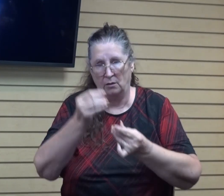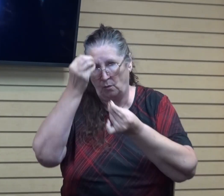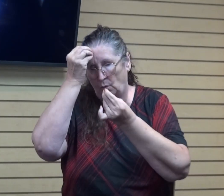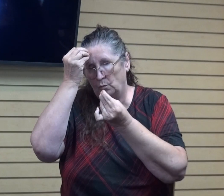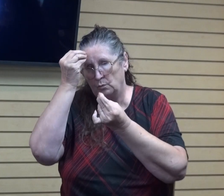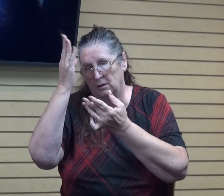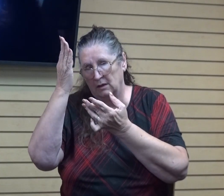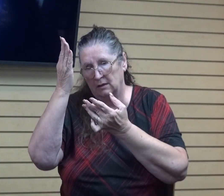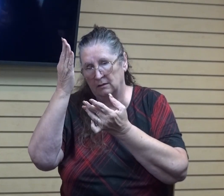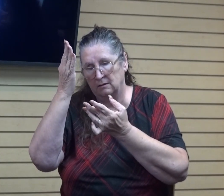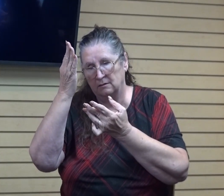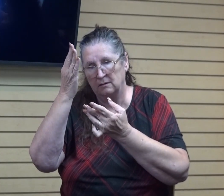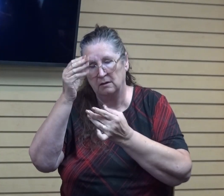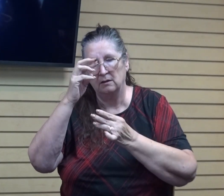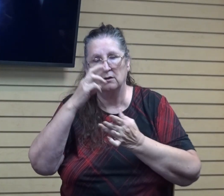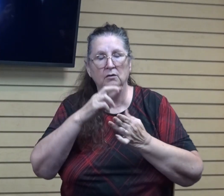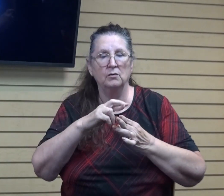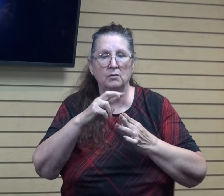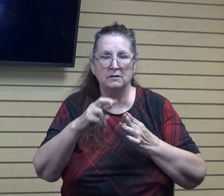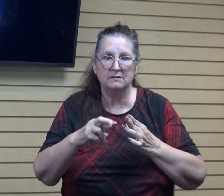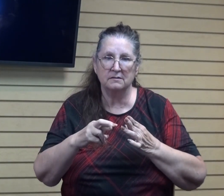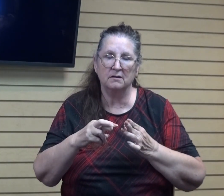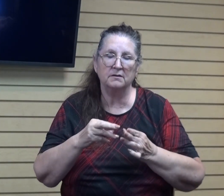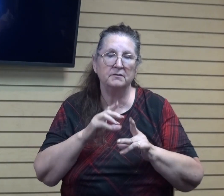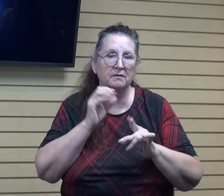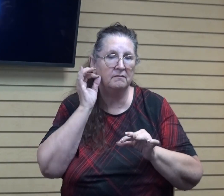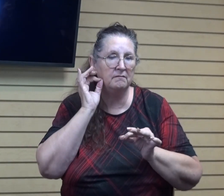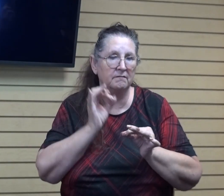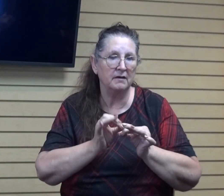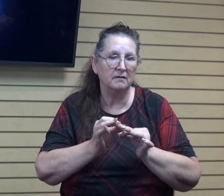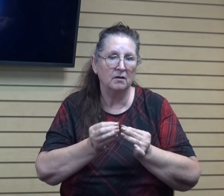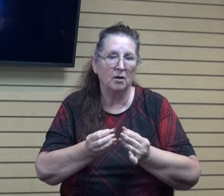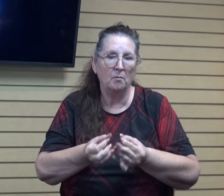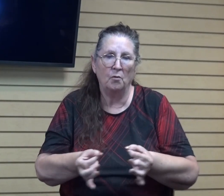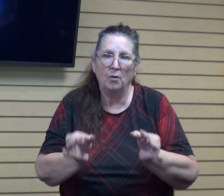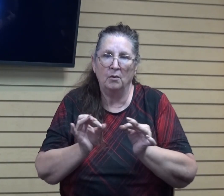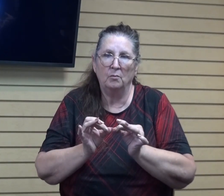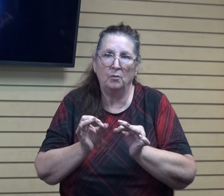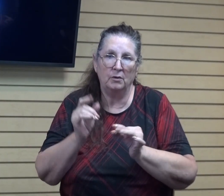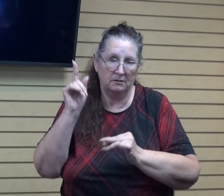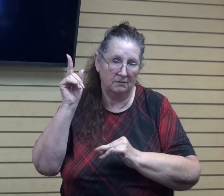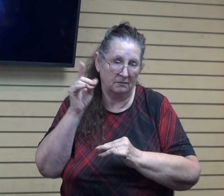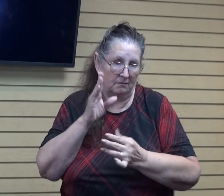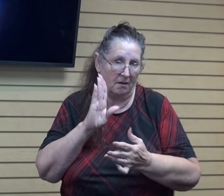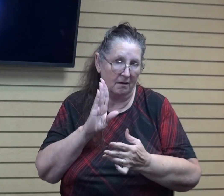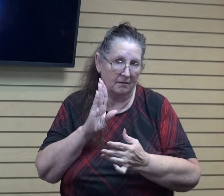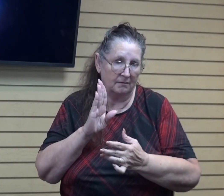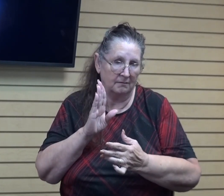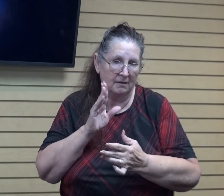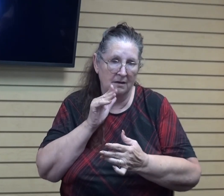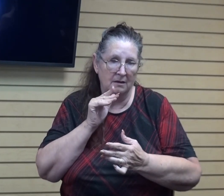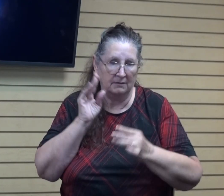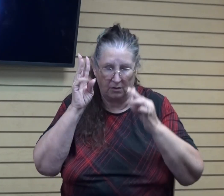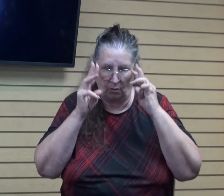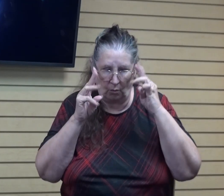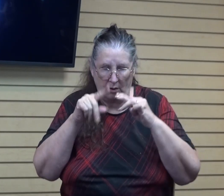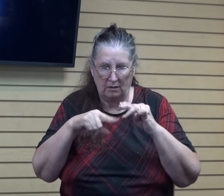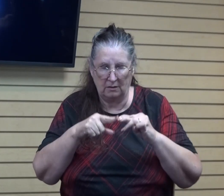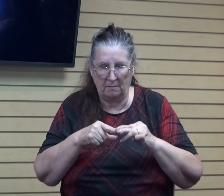that comes as a result of faith is far more important to God. So rather than concerning themselves with their current